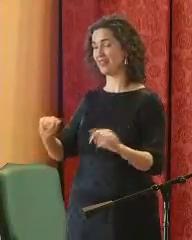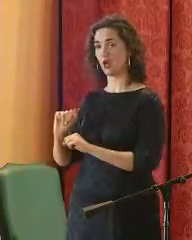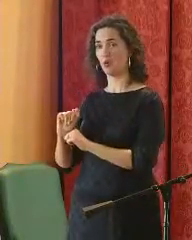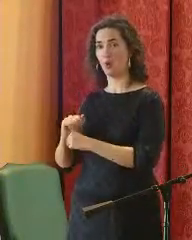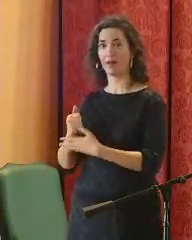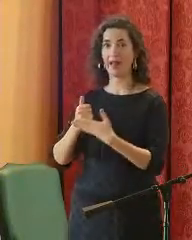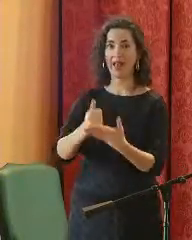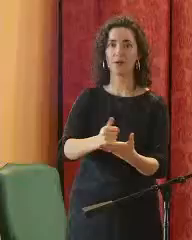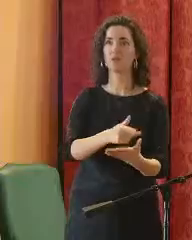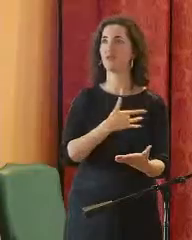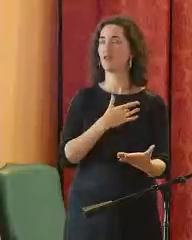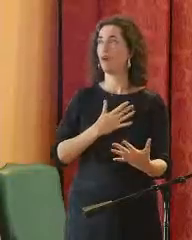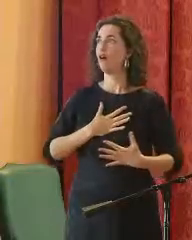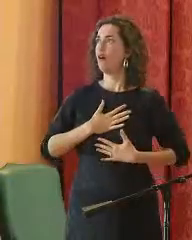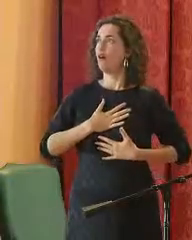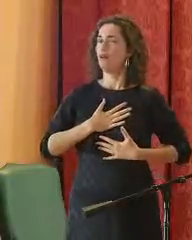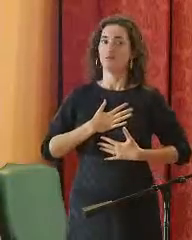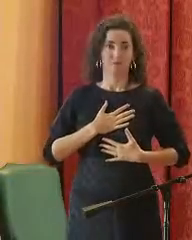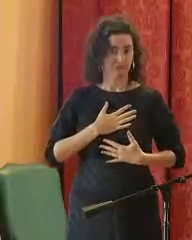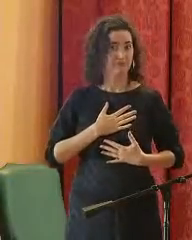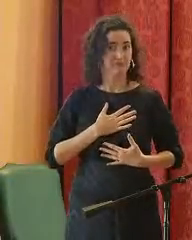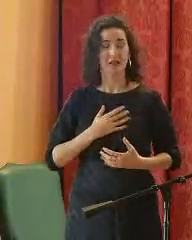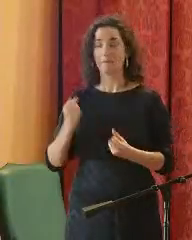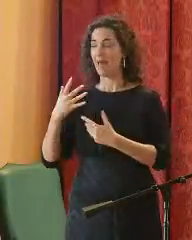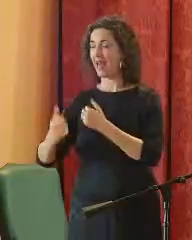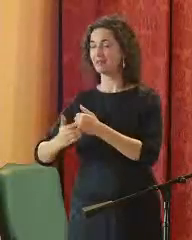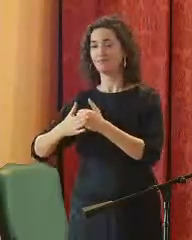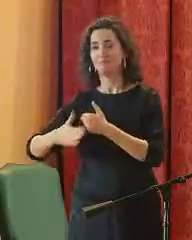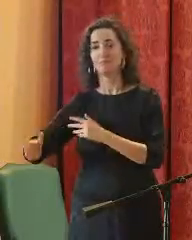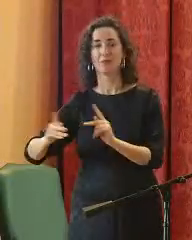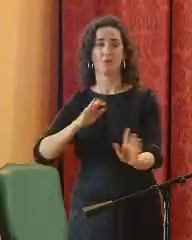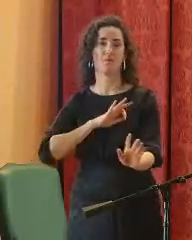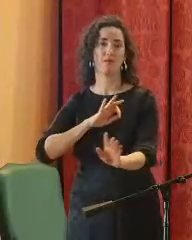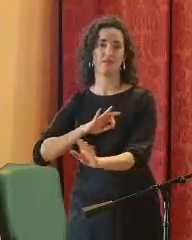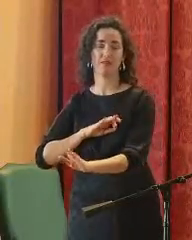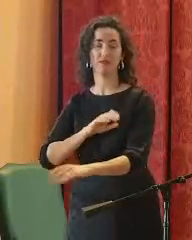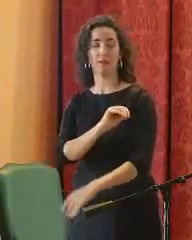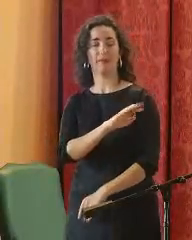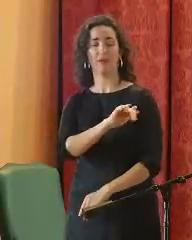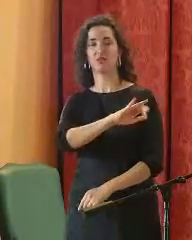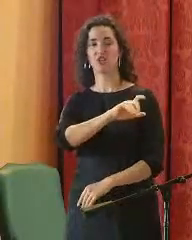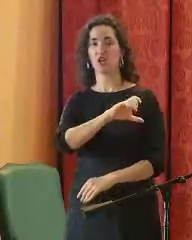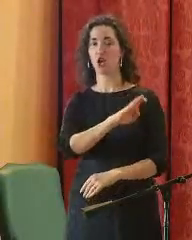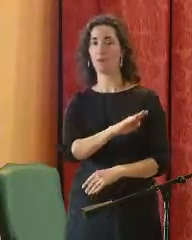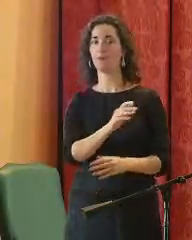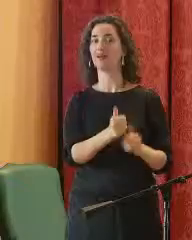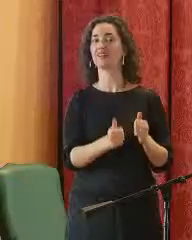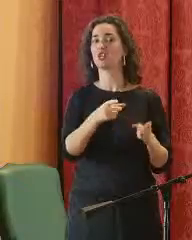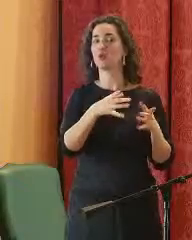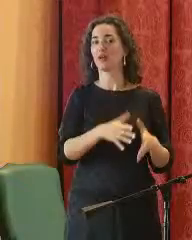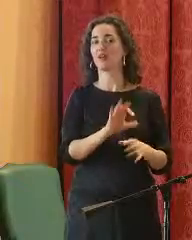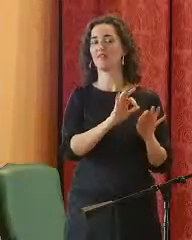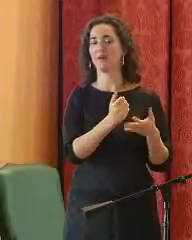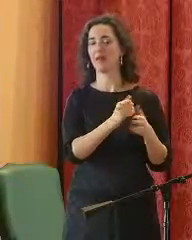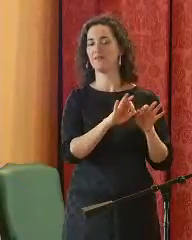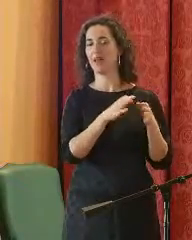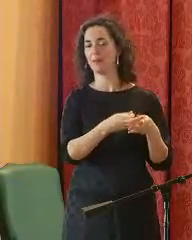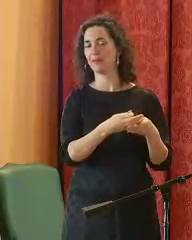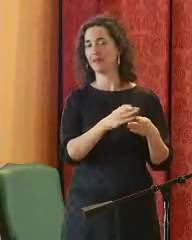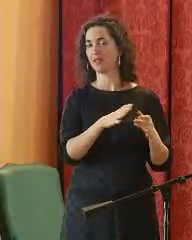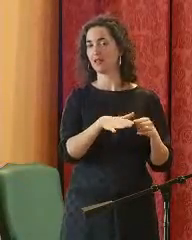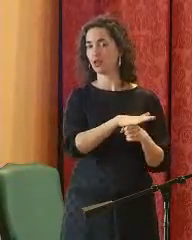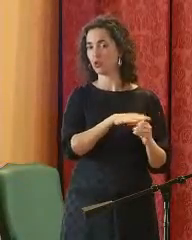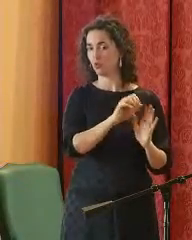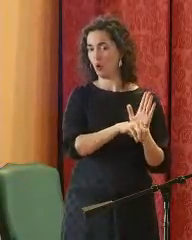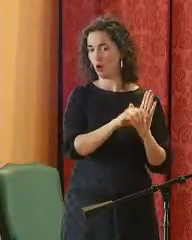will benefit for years to come. Mary Jacob, Executive Director of Family Help and Families of Greater New Orleans, says that